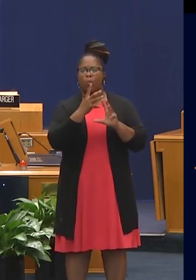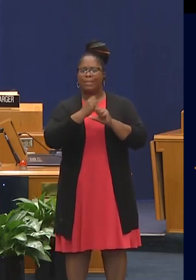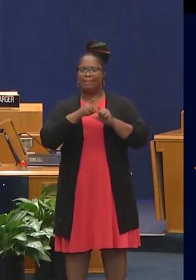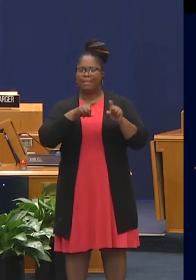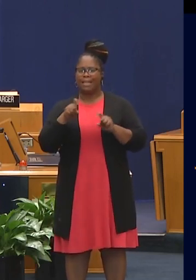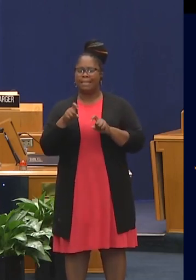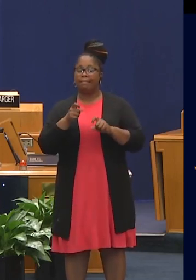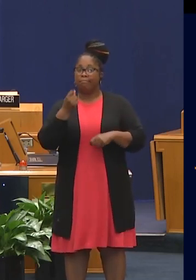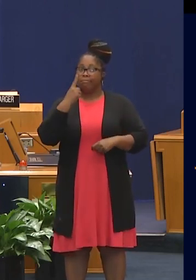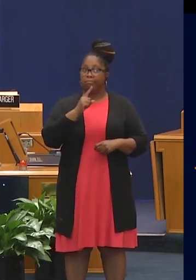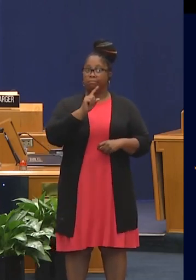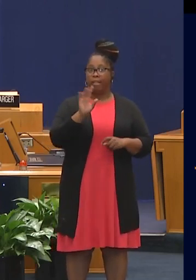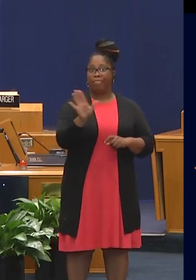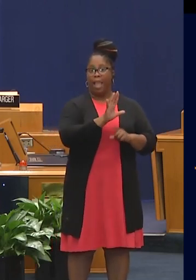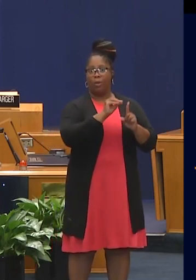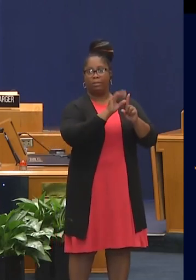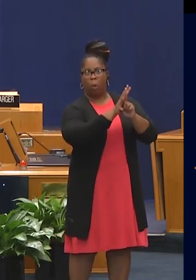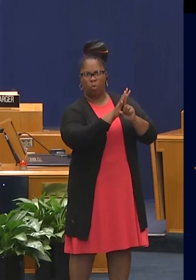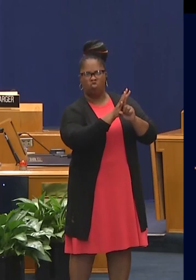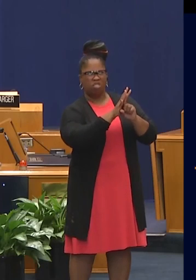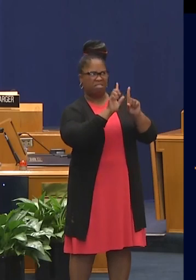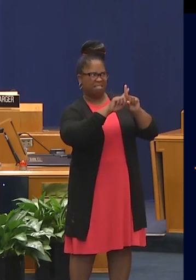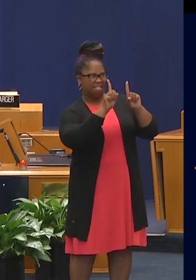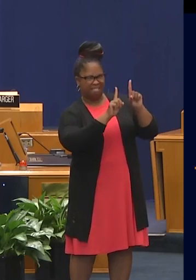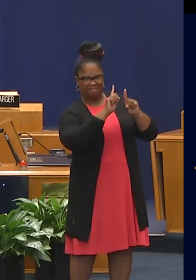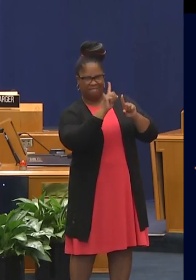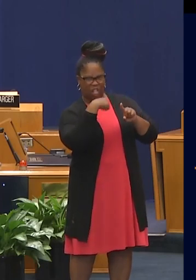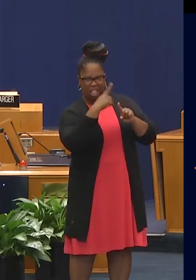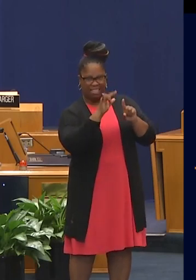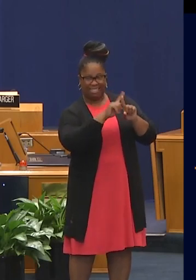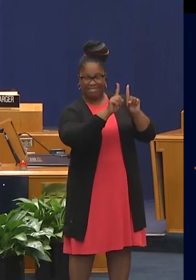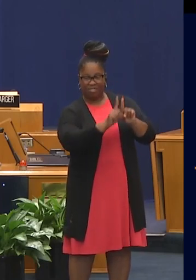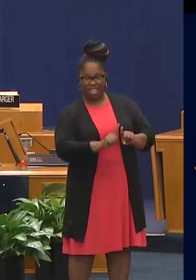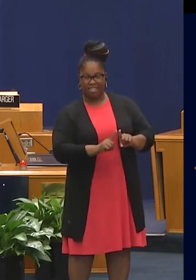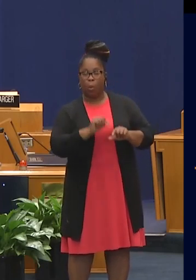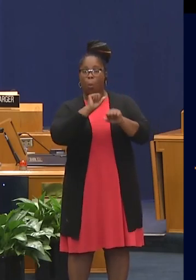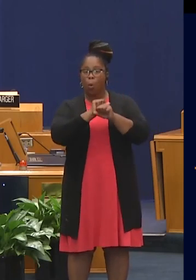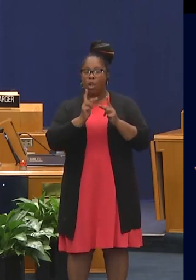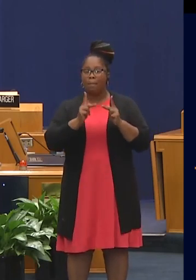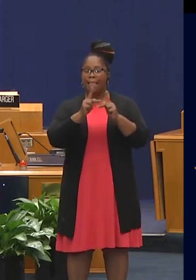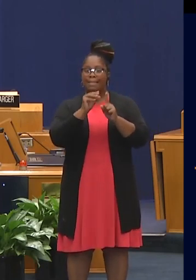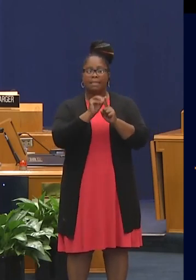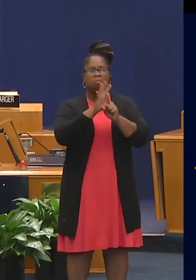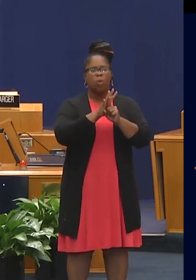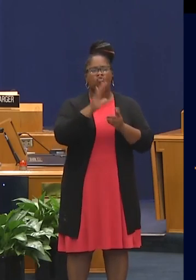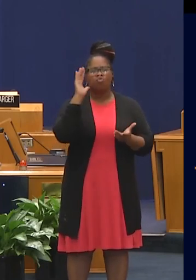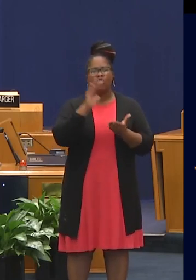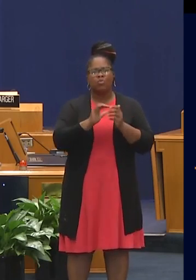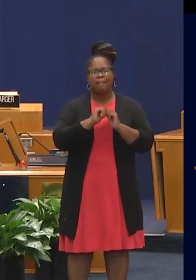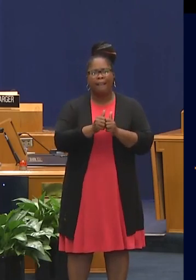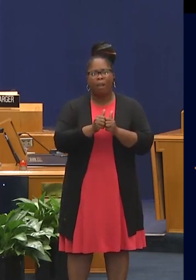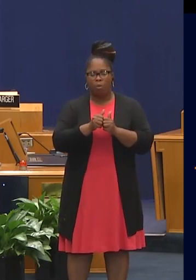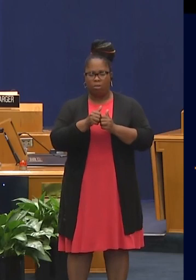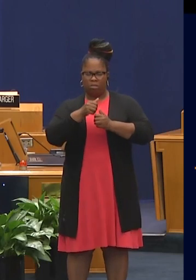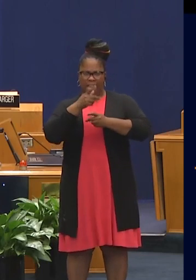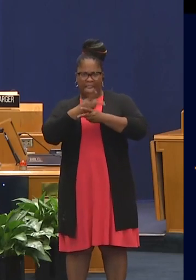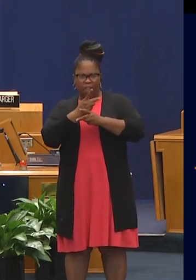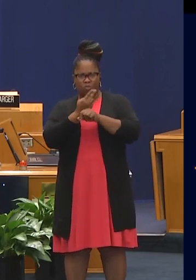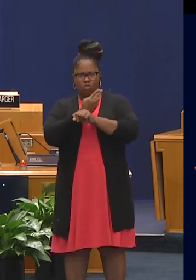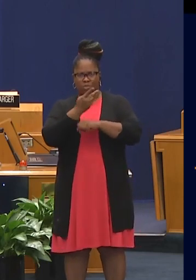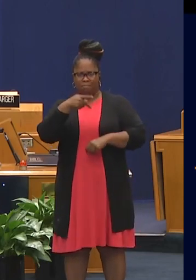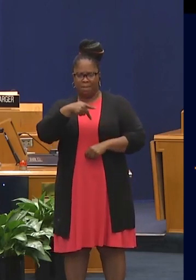the exposures are varied and many. Workplace exposures can be reduced through careful use of personal protective